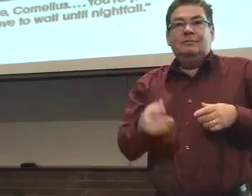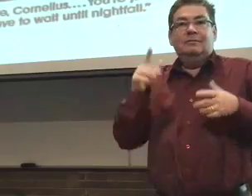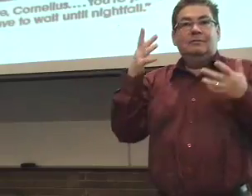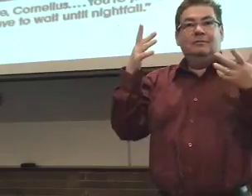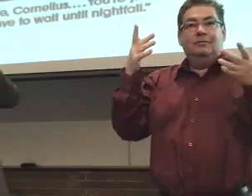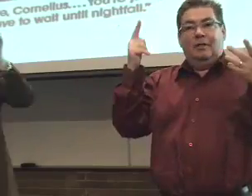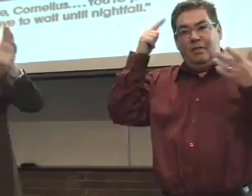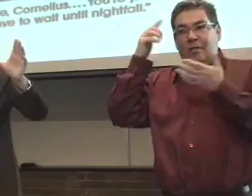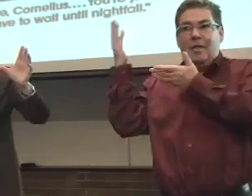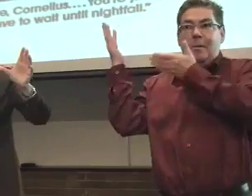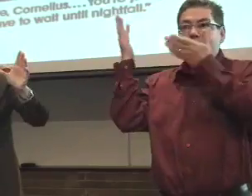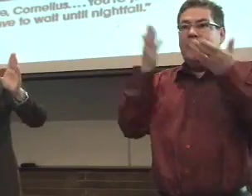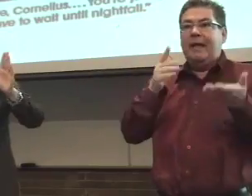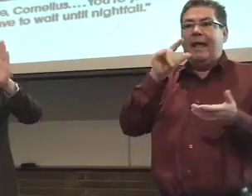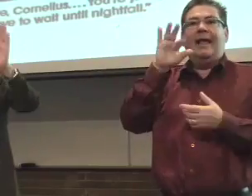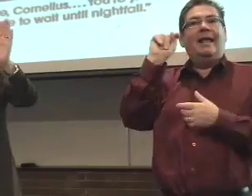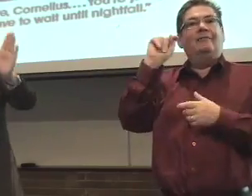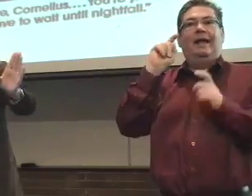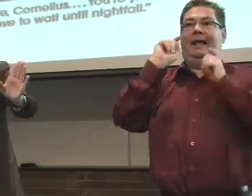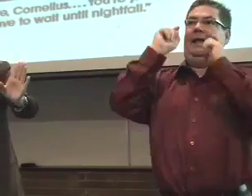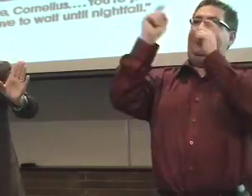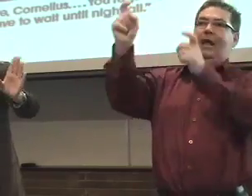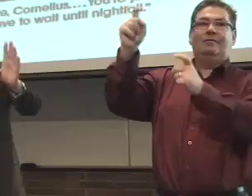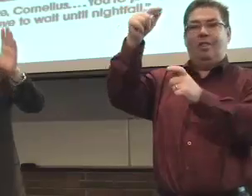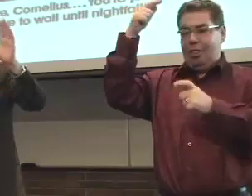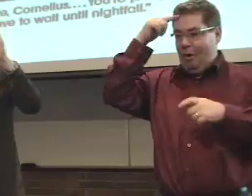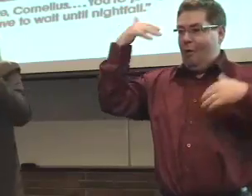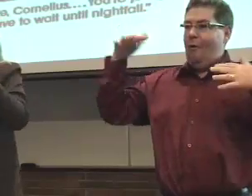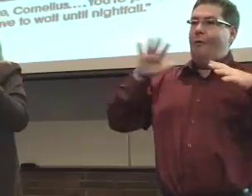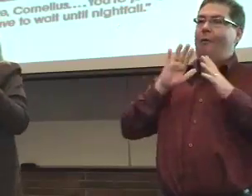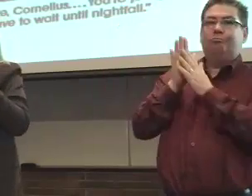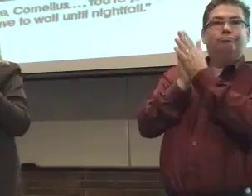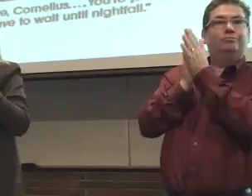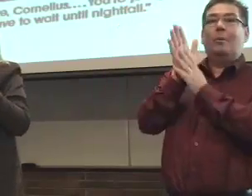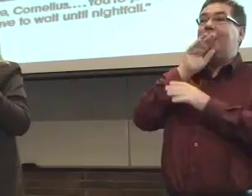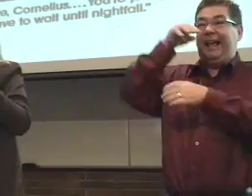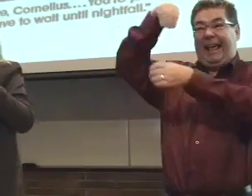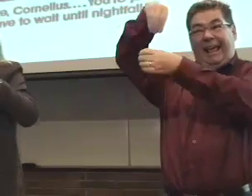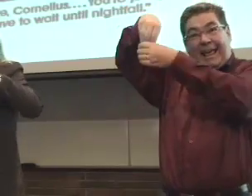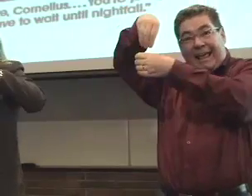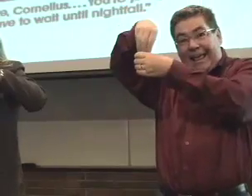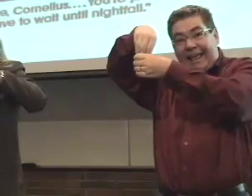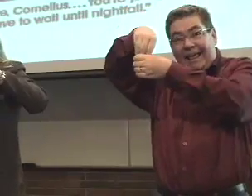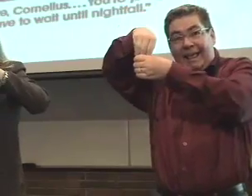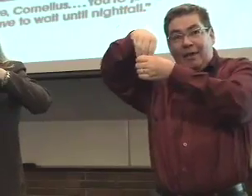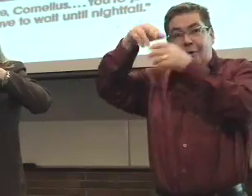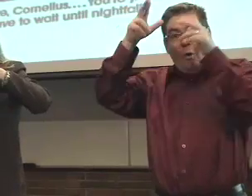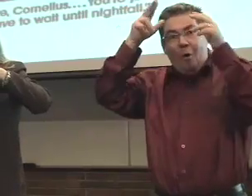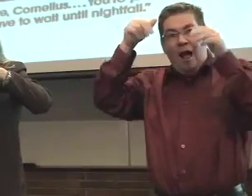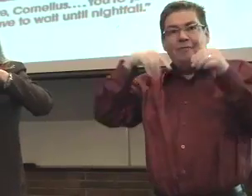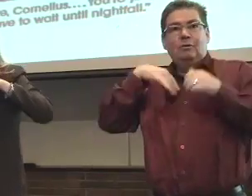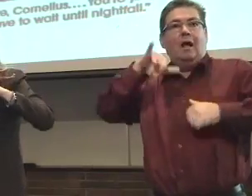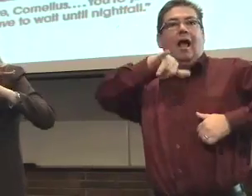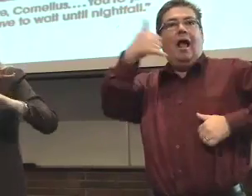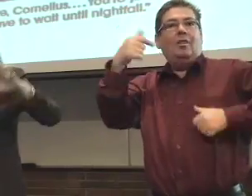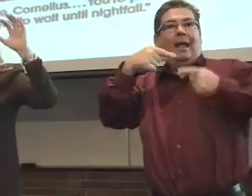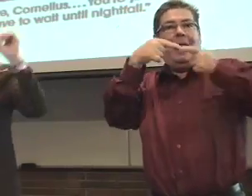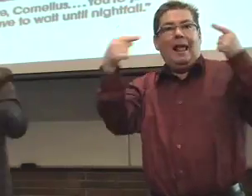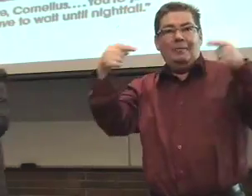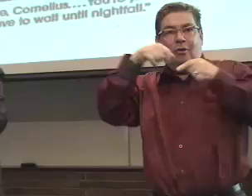bring like a big gift. They're going to give it. But inside are soldiers that are waiting for nightfall to come out of that horse and come out and kill